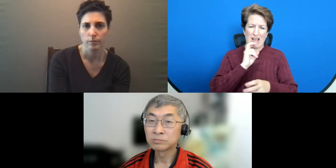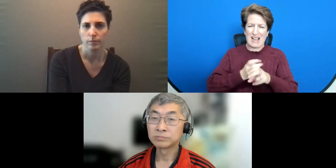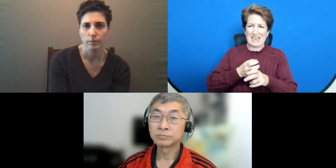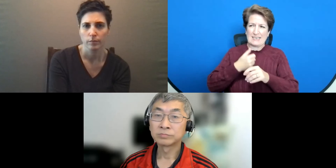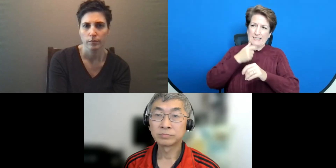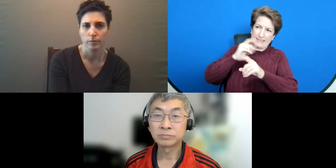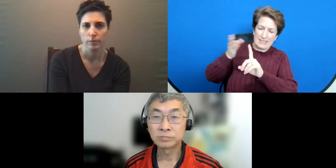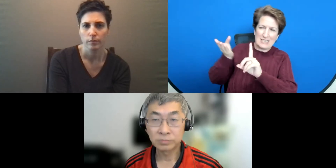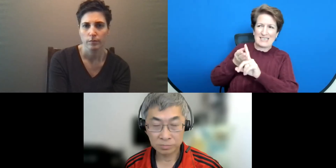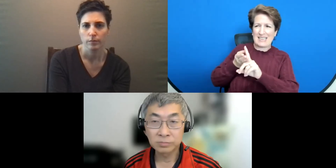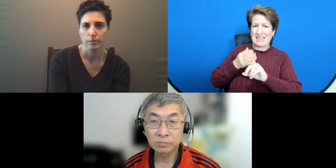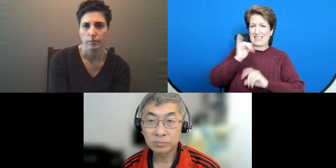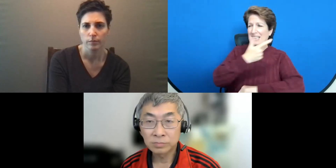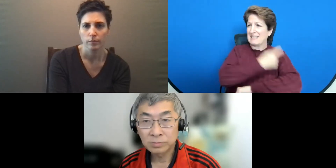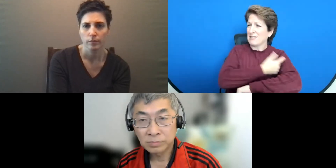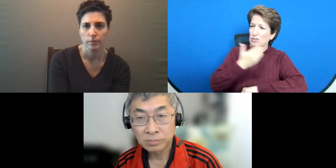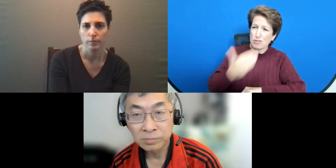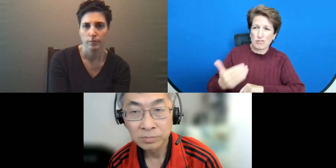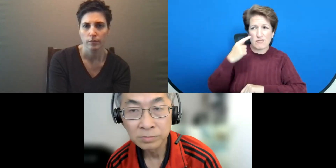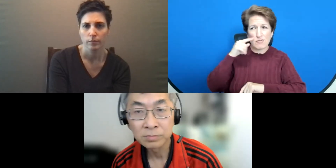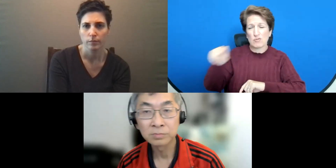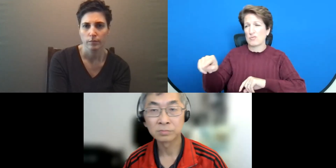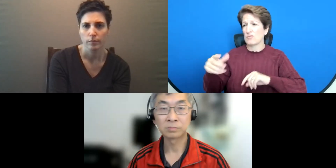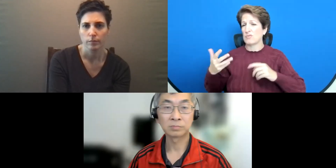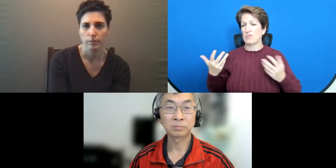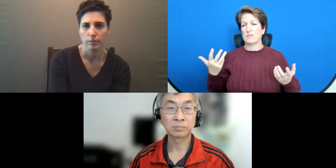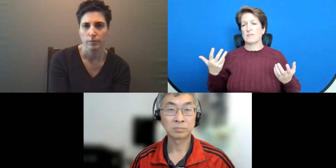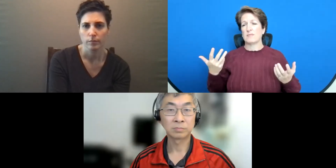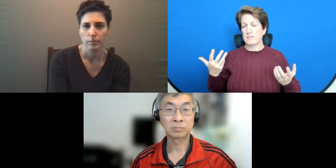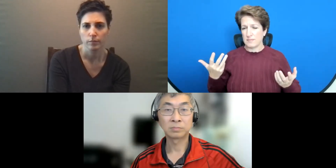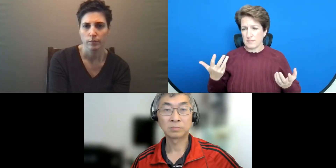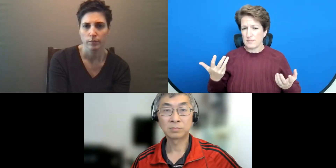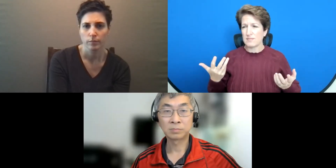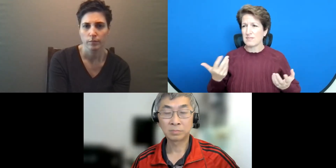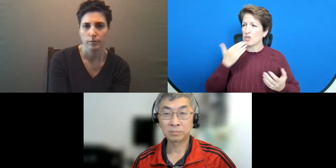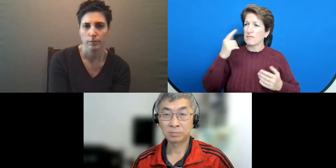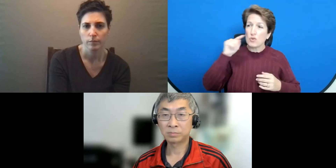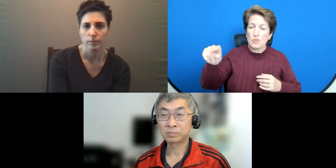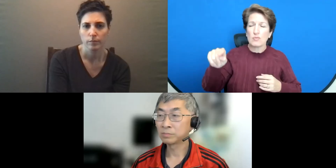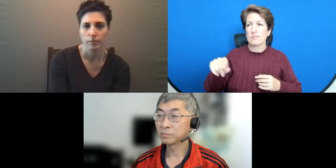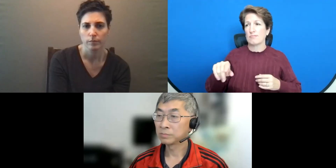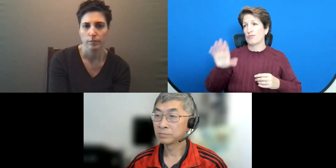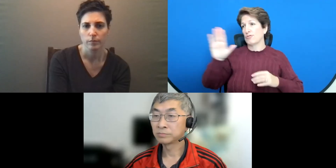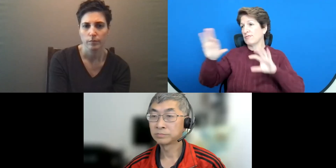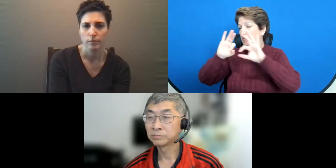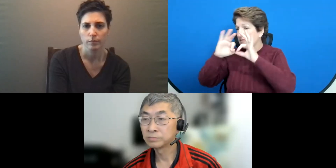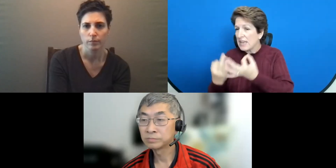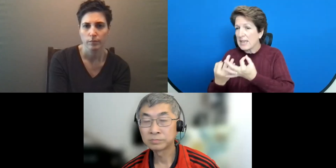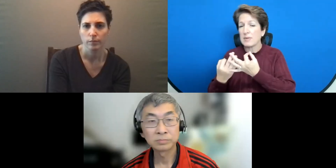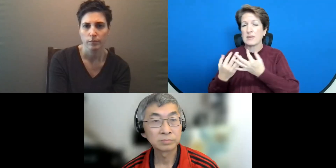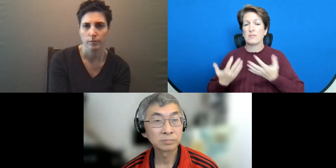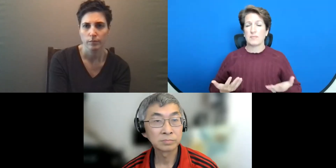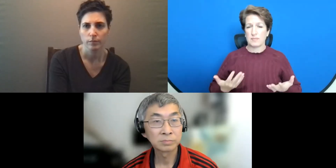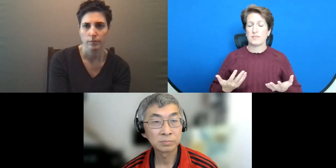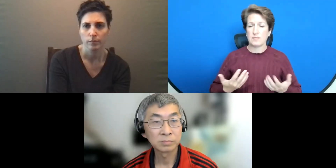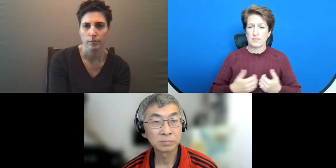is beneficial and you can take it. It will be good for you, your family, and you will be safe. So